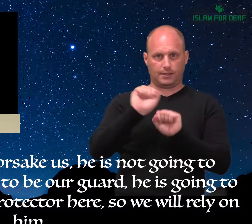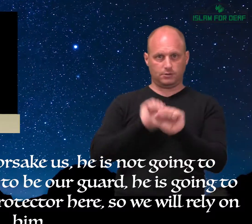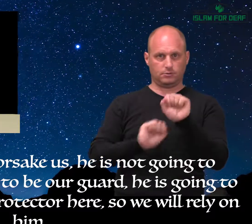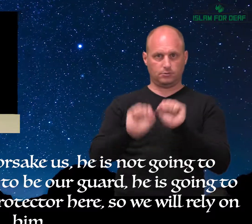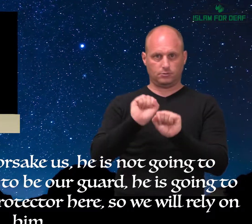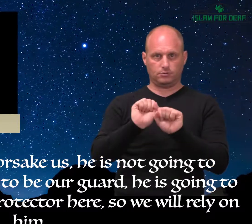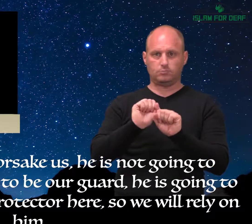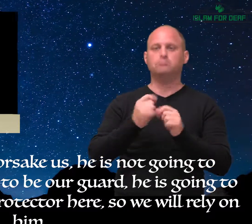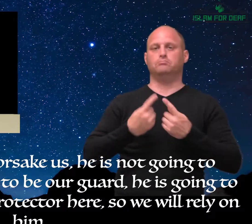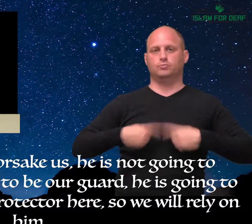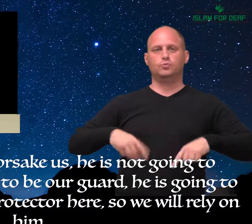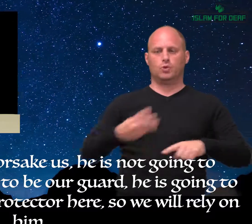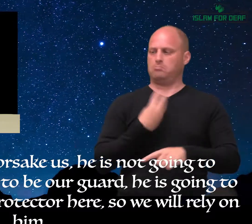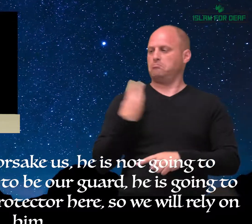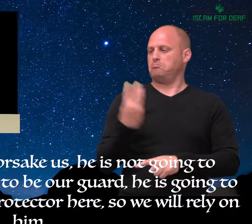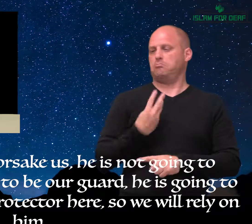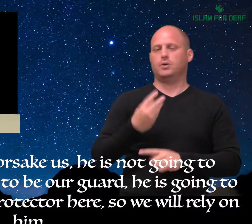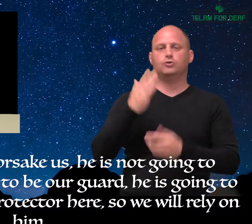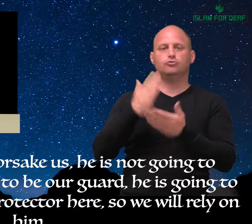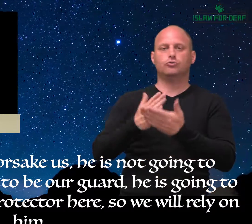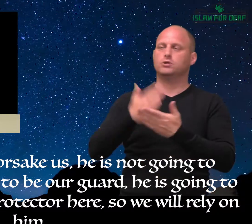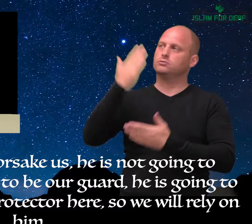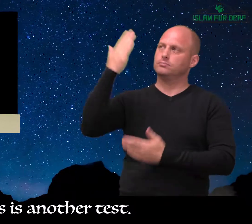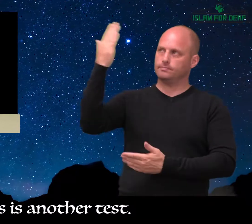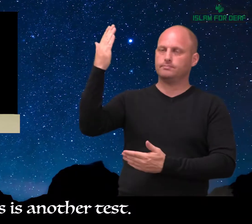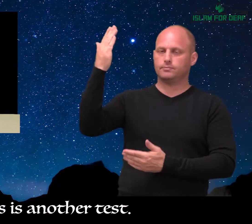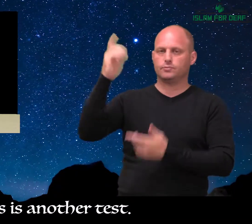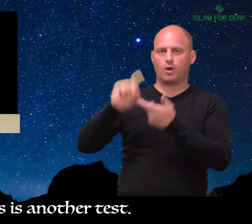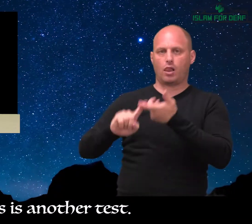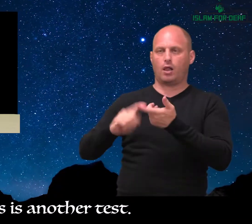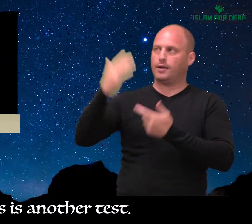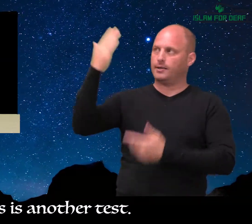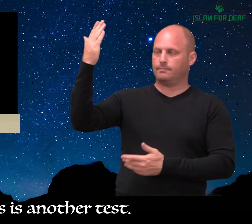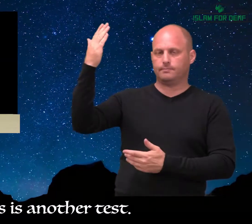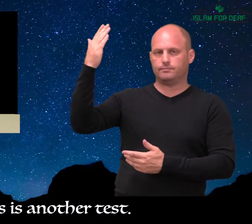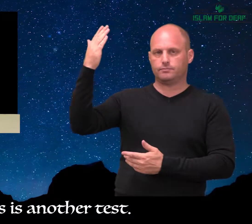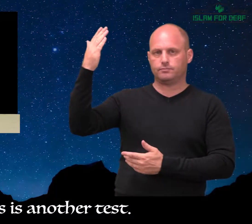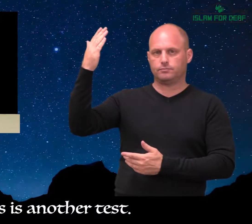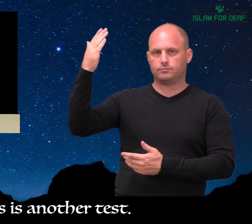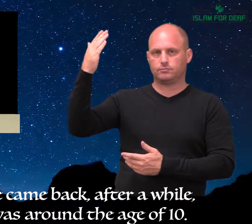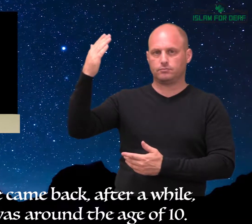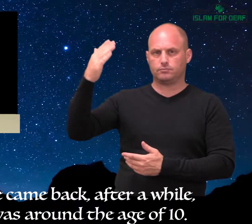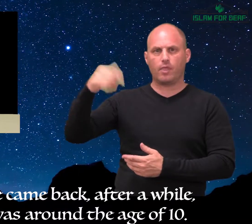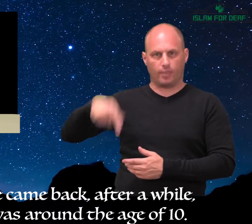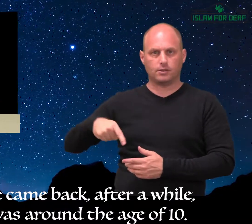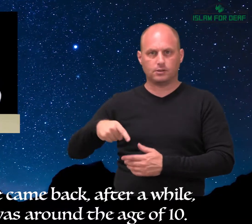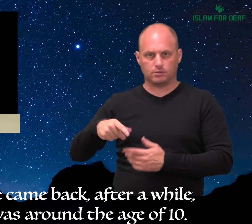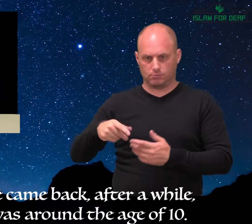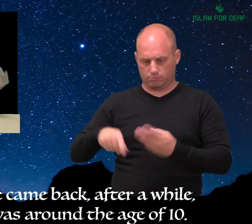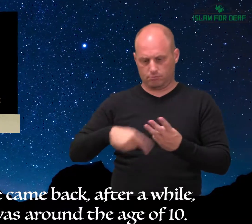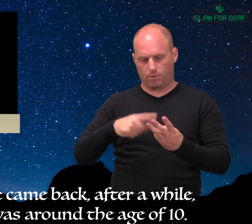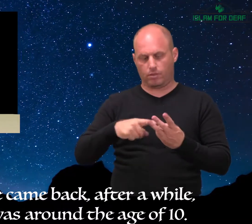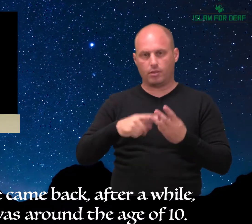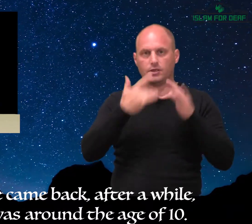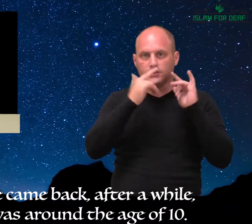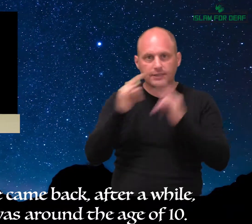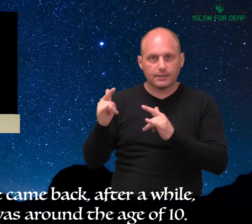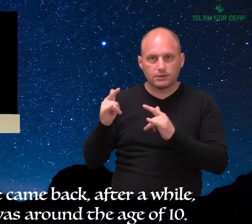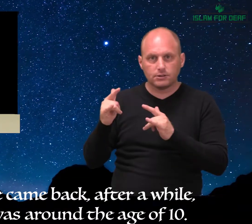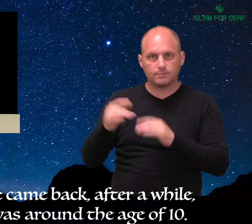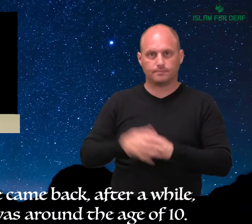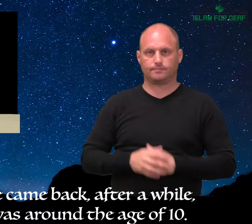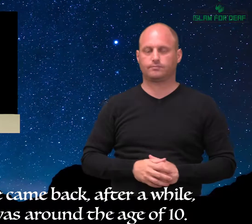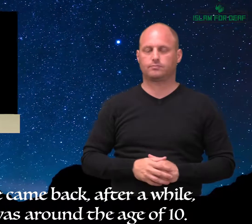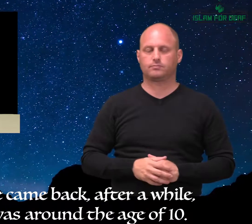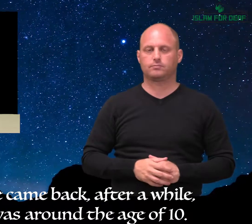put our trust and we rely on him. This is another test. And then later on,